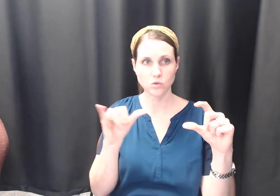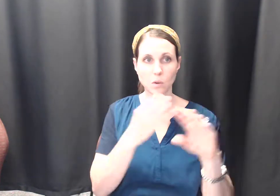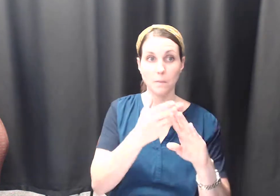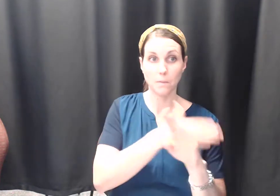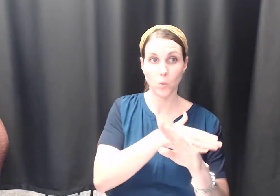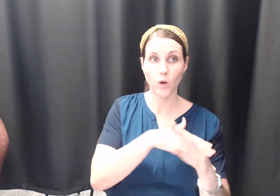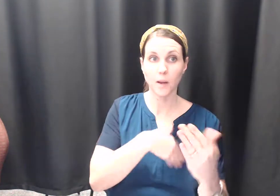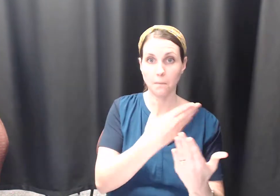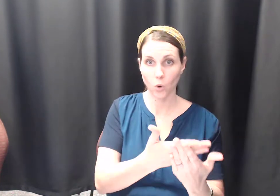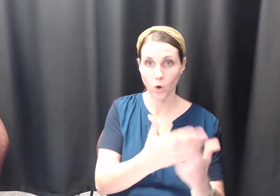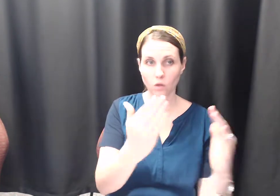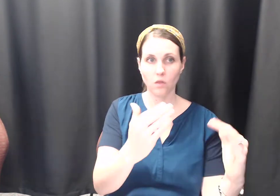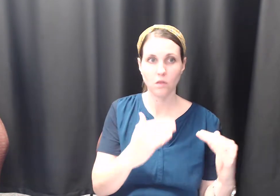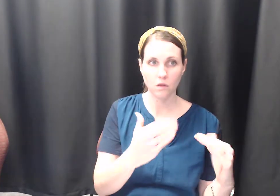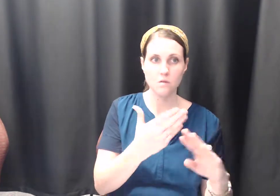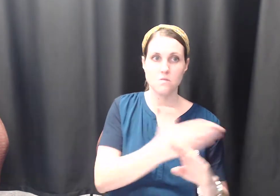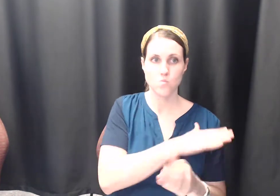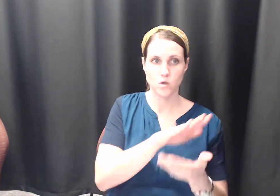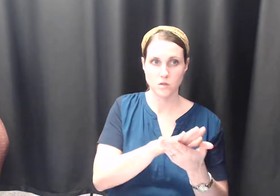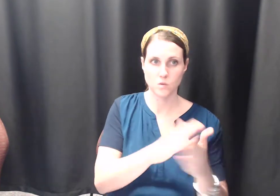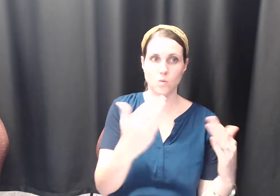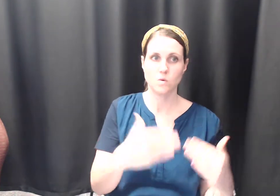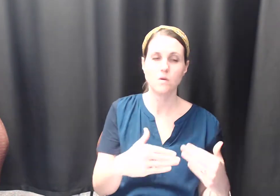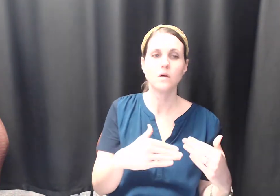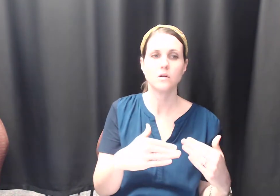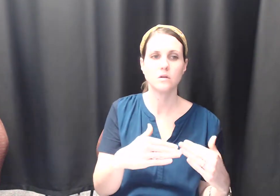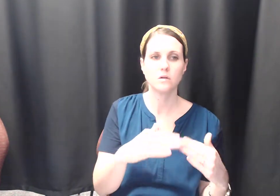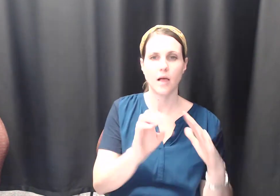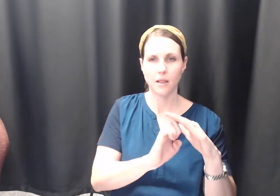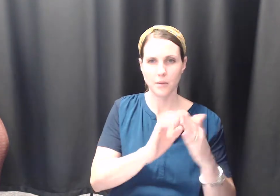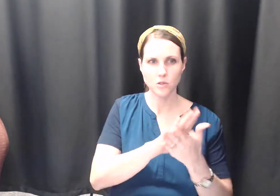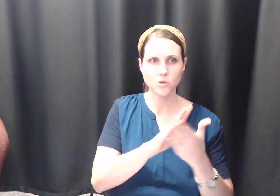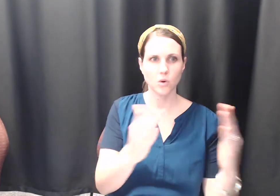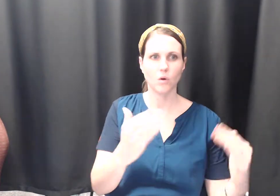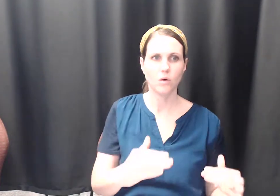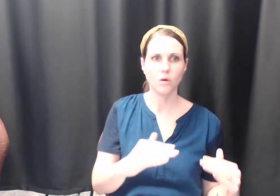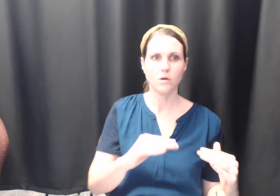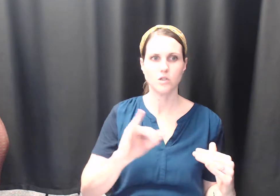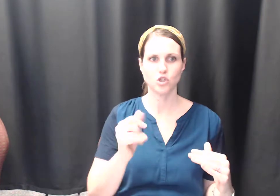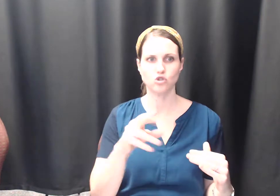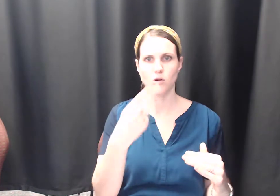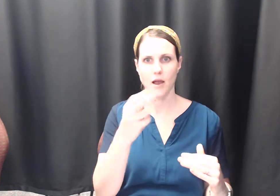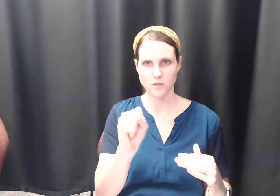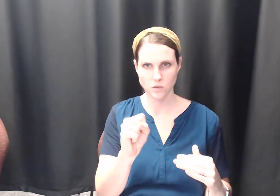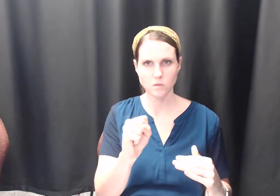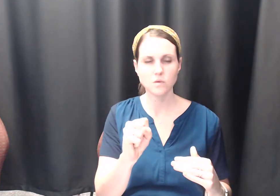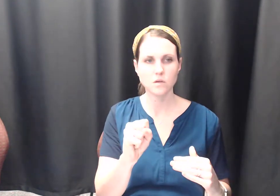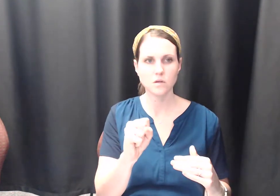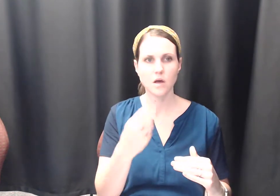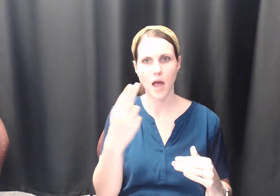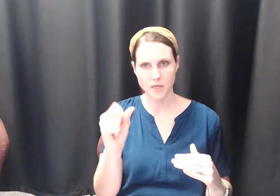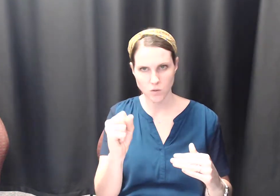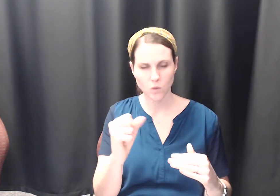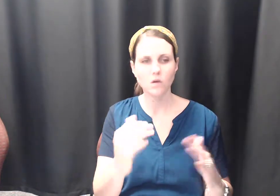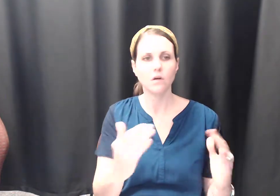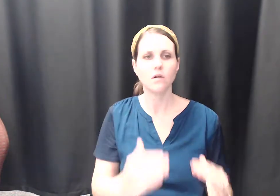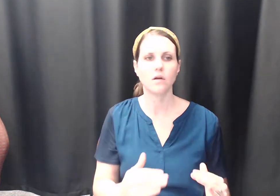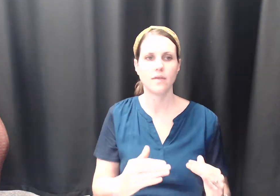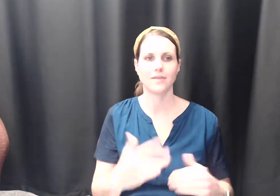primary school, secondary school, and early adulthood. This is a very crude way of dividing up developmental stages, but